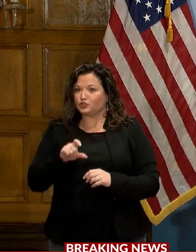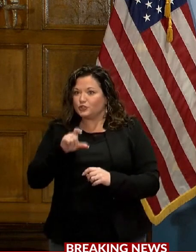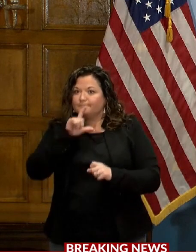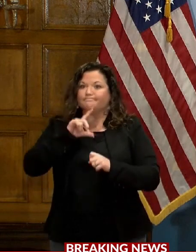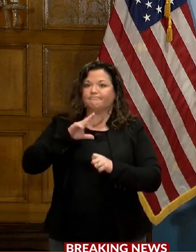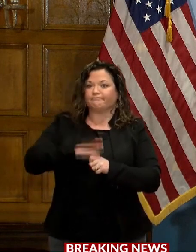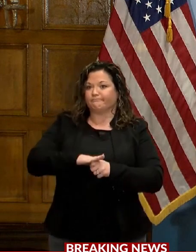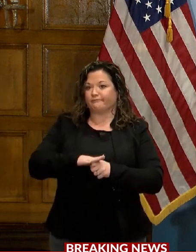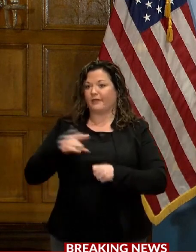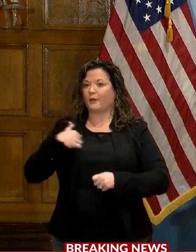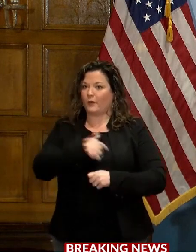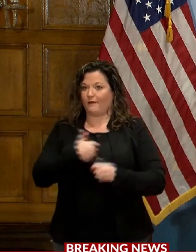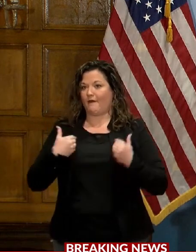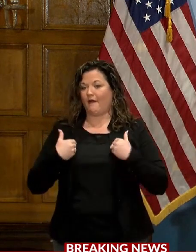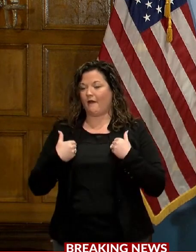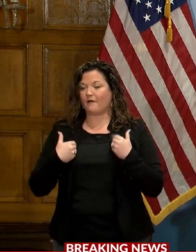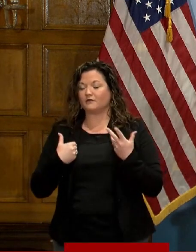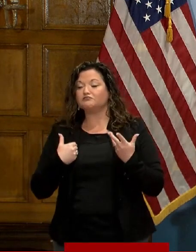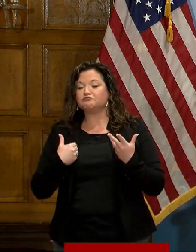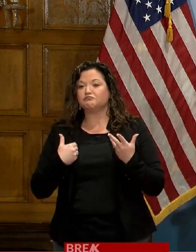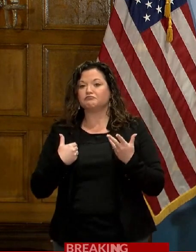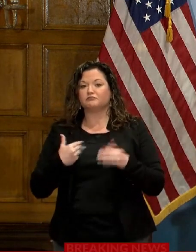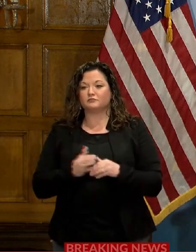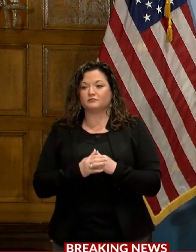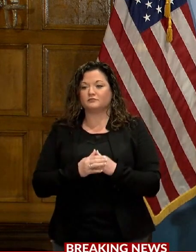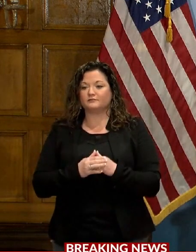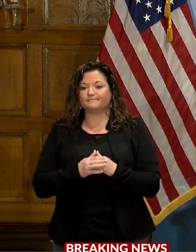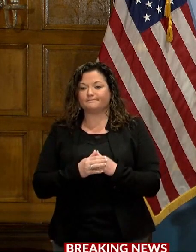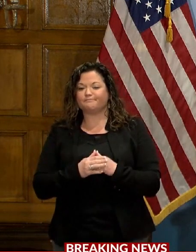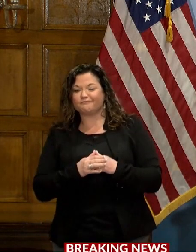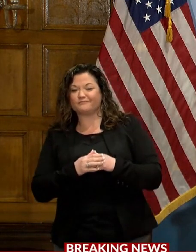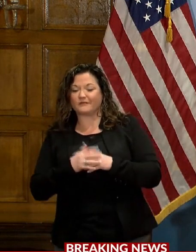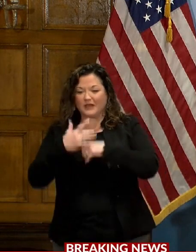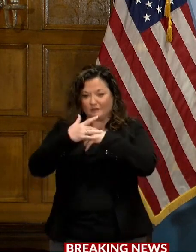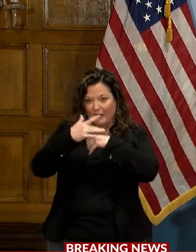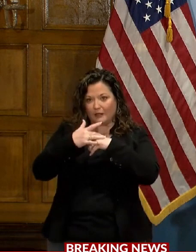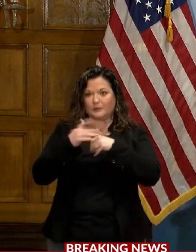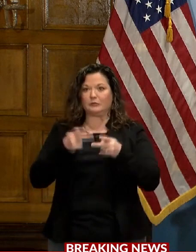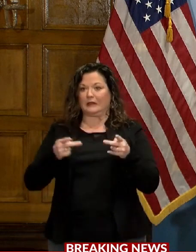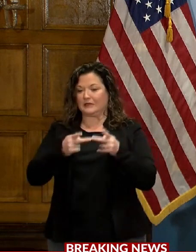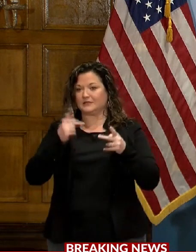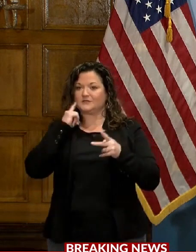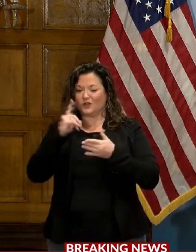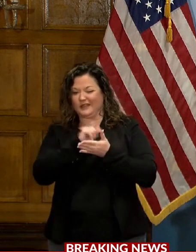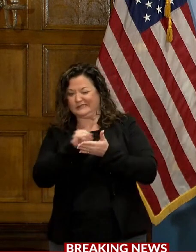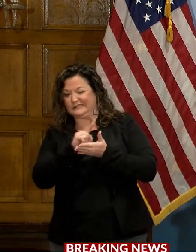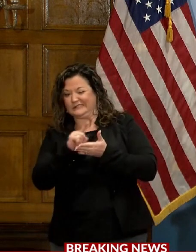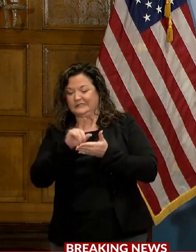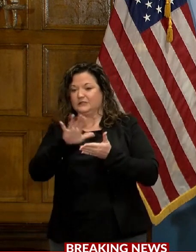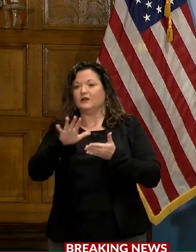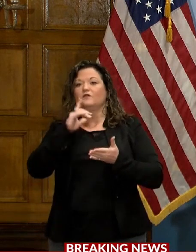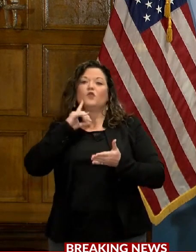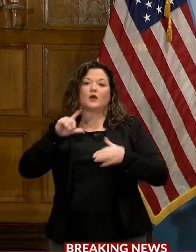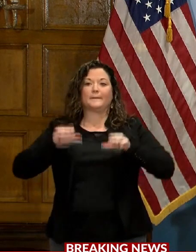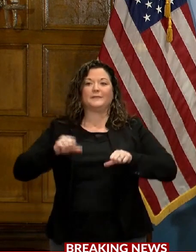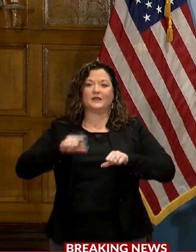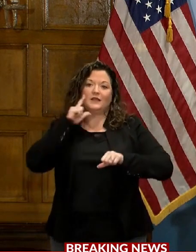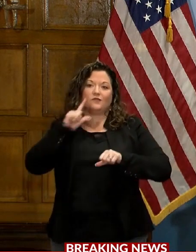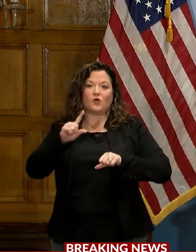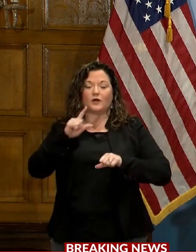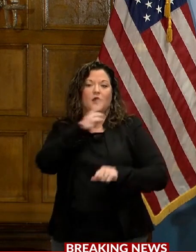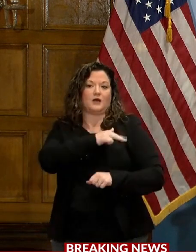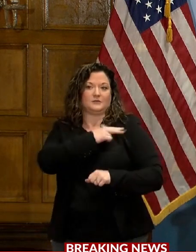having a space into the next week or so anyway in terms of hospital capacity,